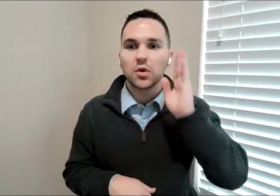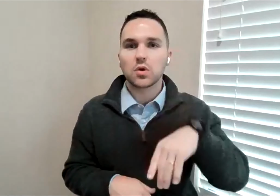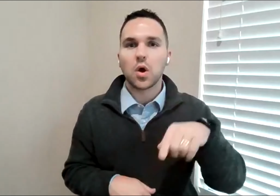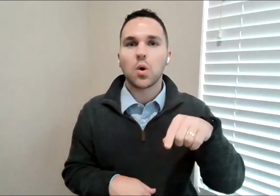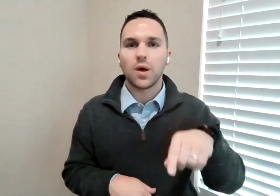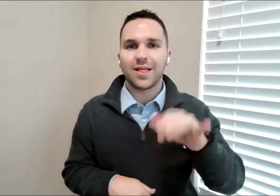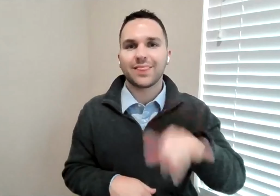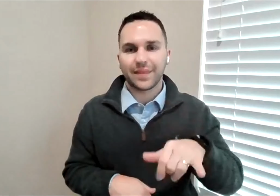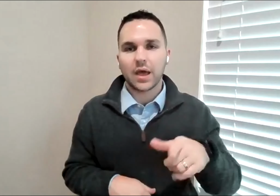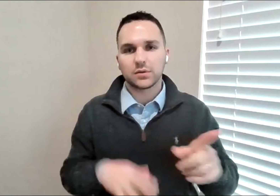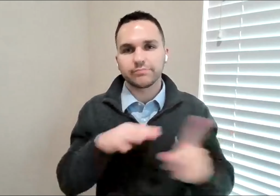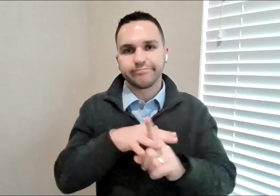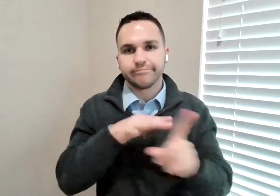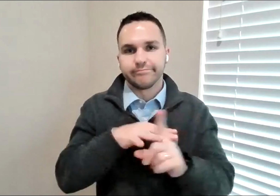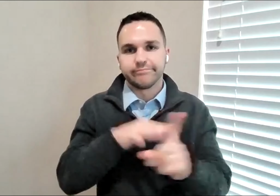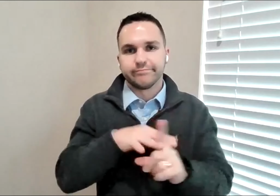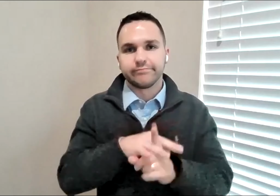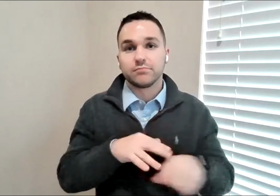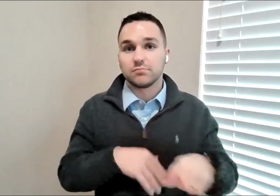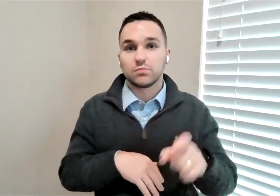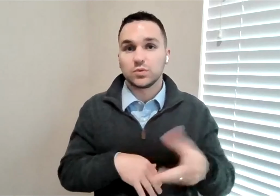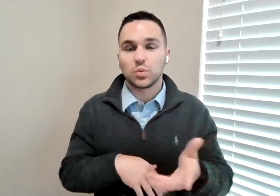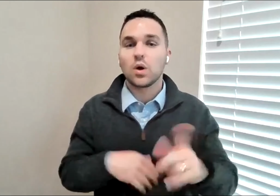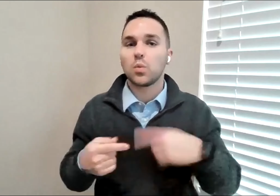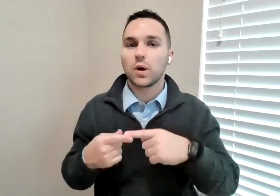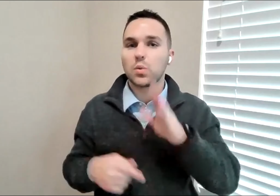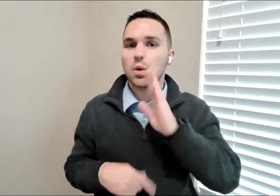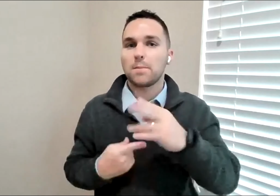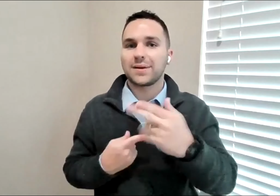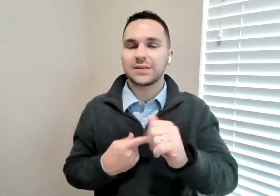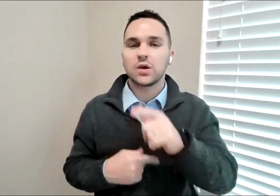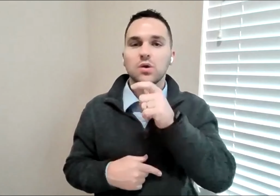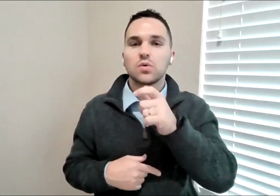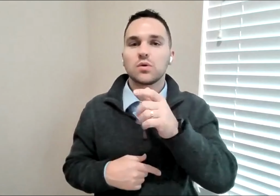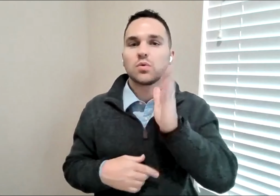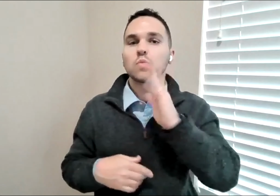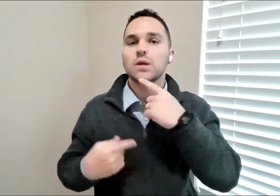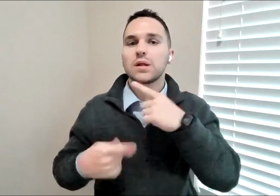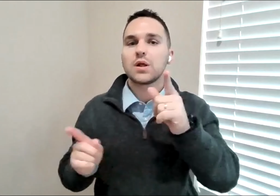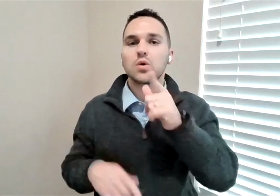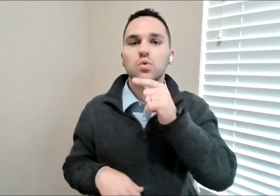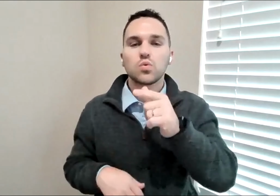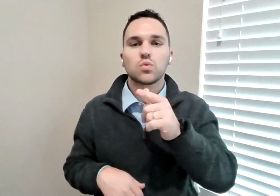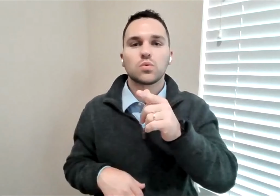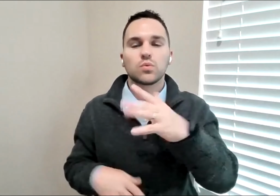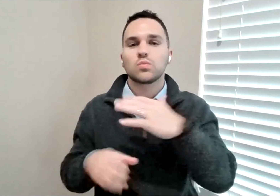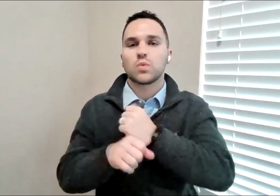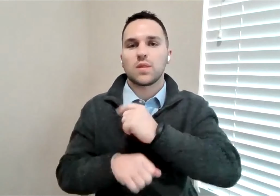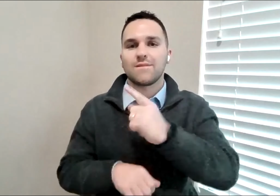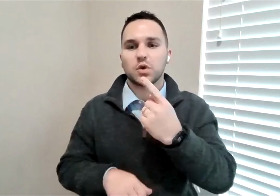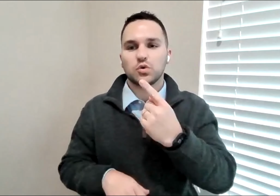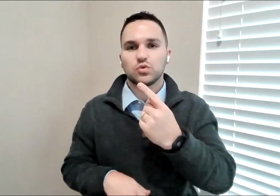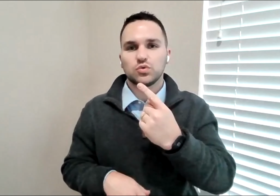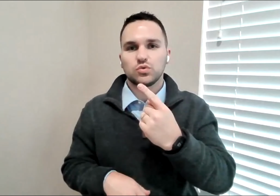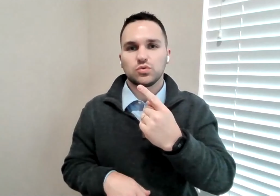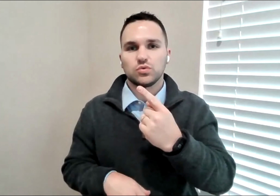going around a lot. So when will the BHA announce who is being awarded the first round of ARPA grants? You want me to